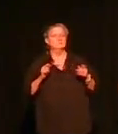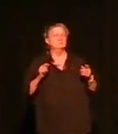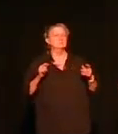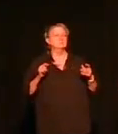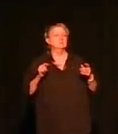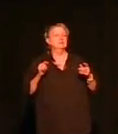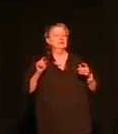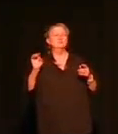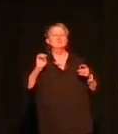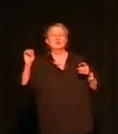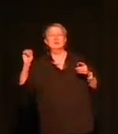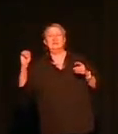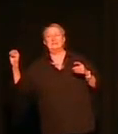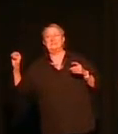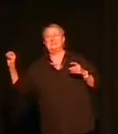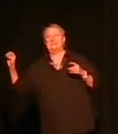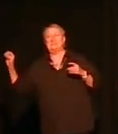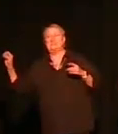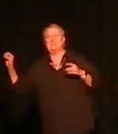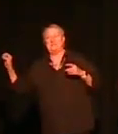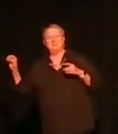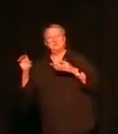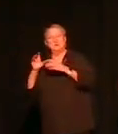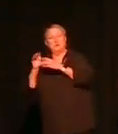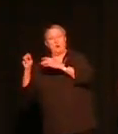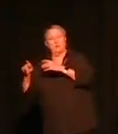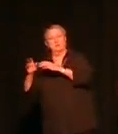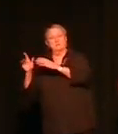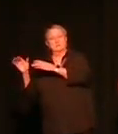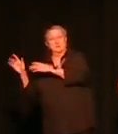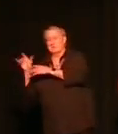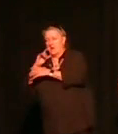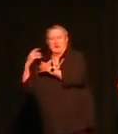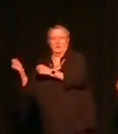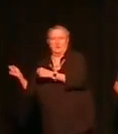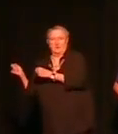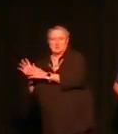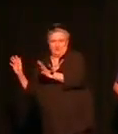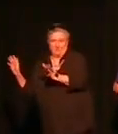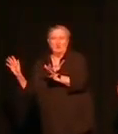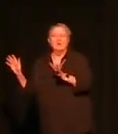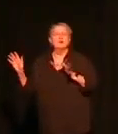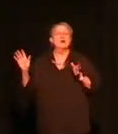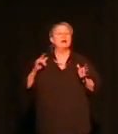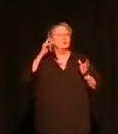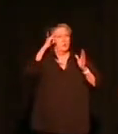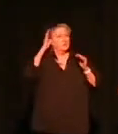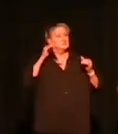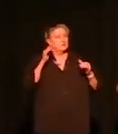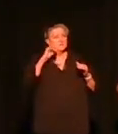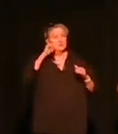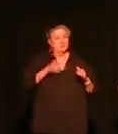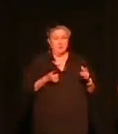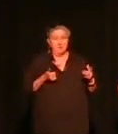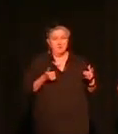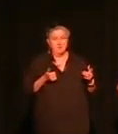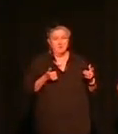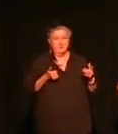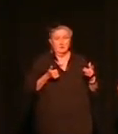as you get further east to Carpinteria, where it's unhealthy. And what we're expecting for